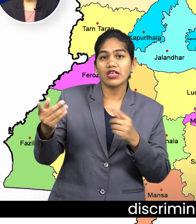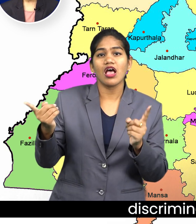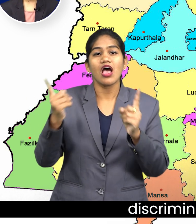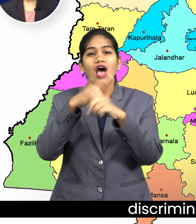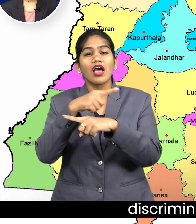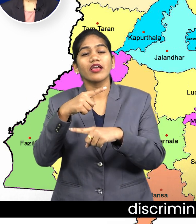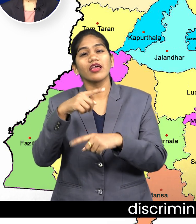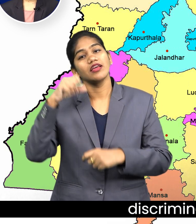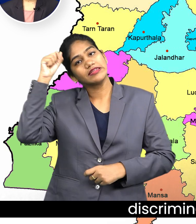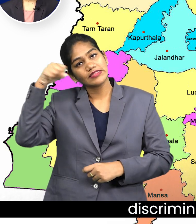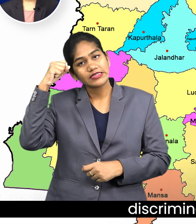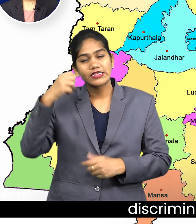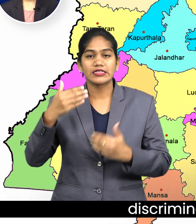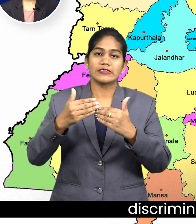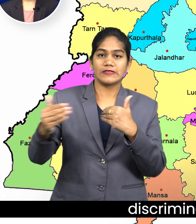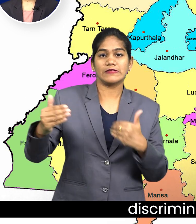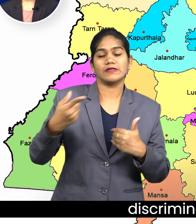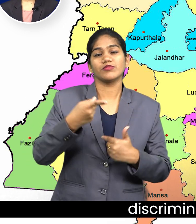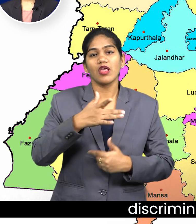Sikhs.